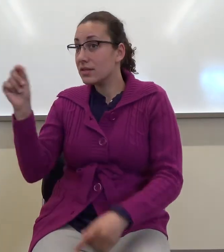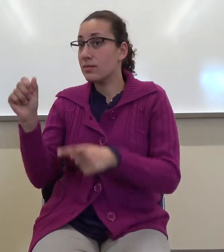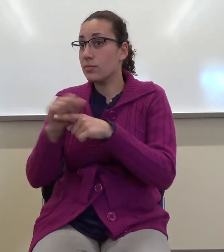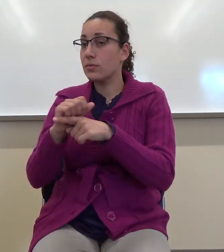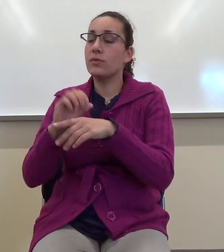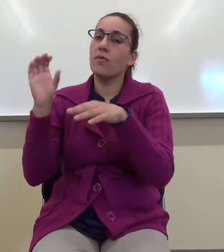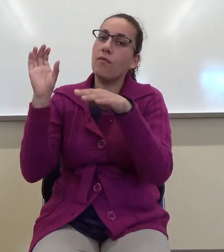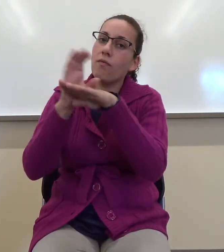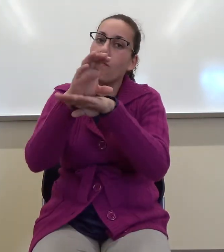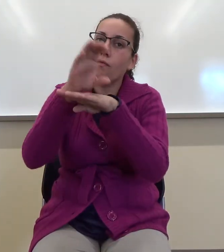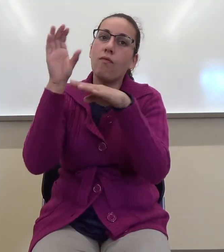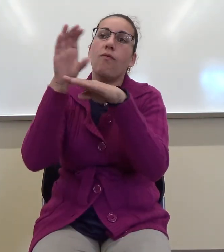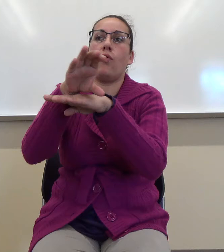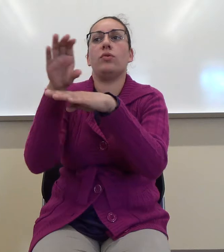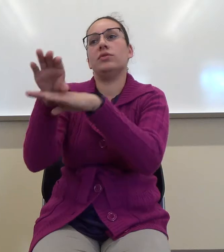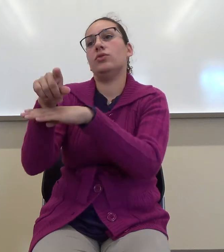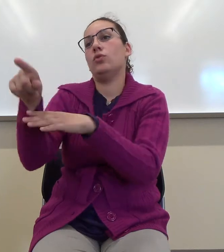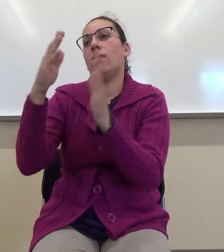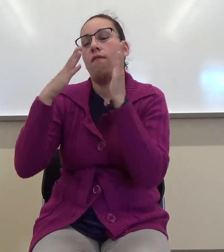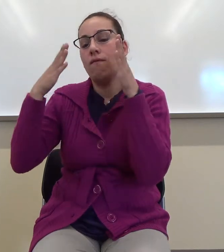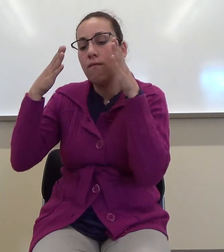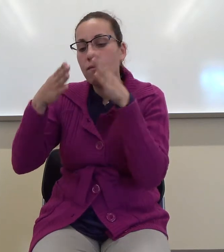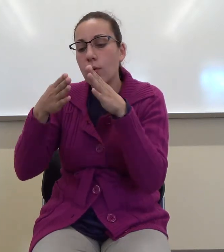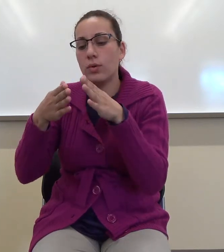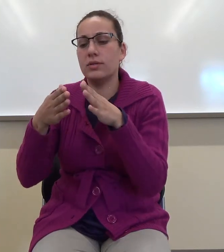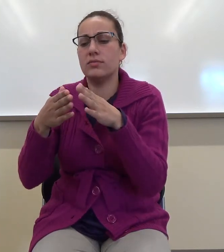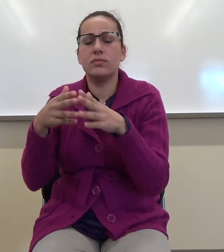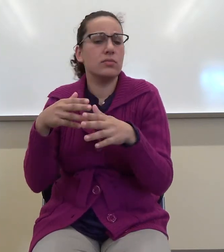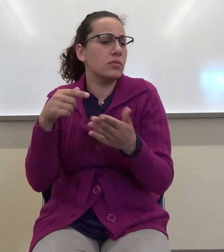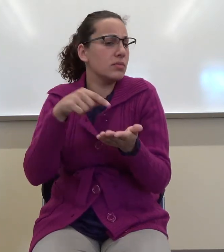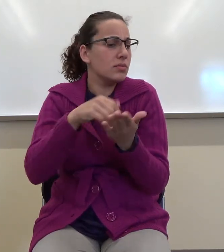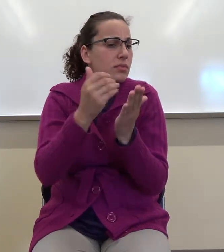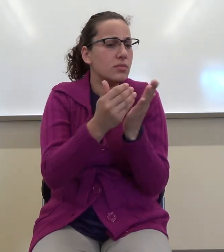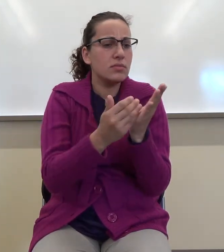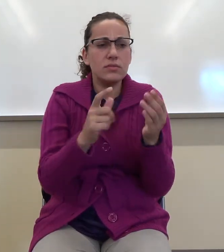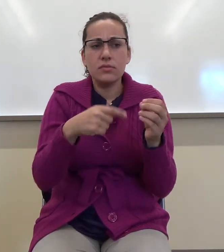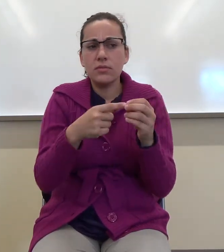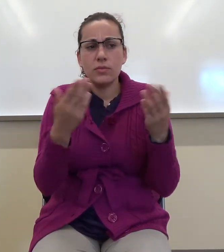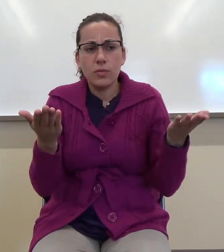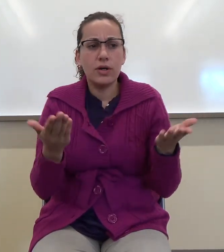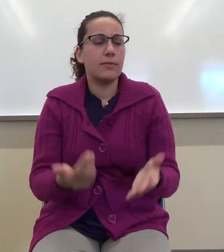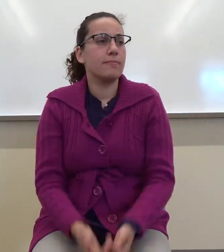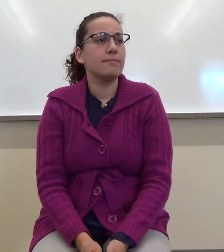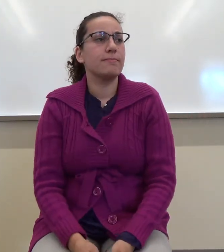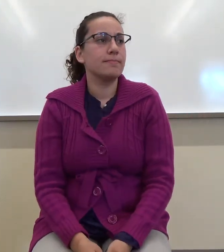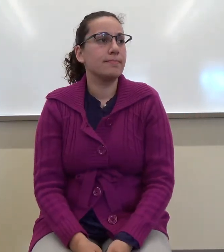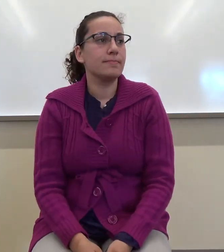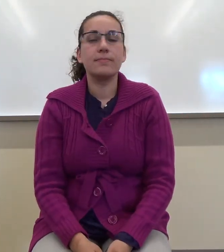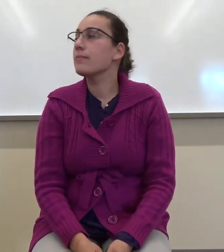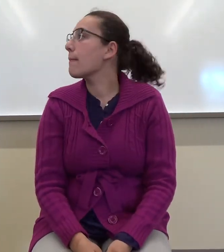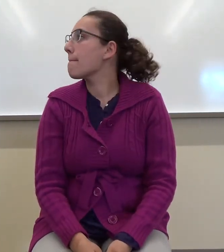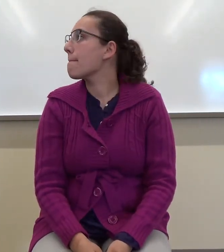that. So for this, if you look at this carefully, it's almost double